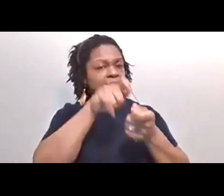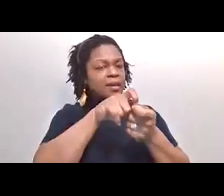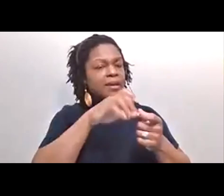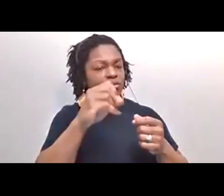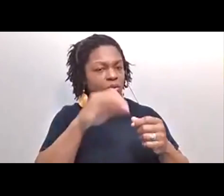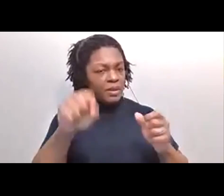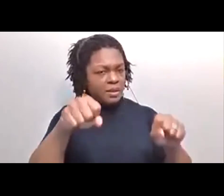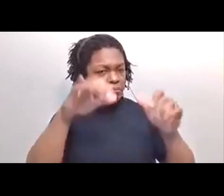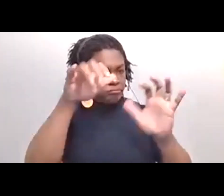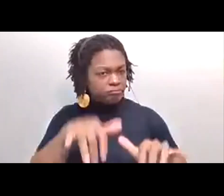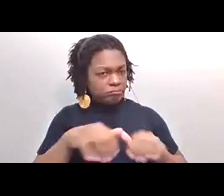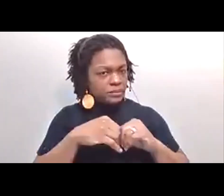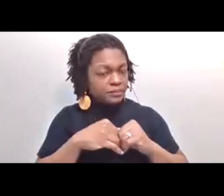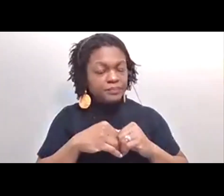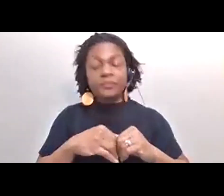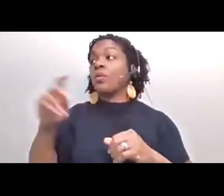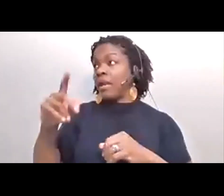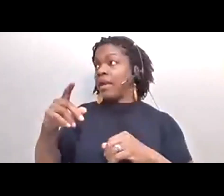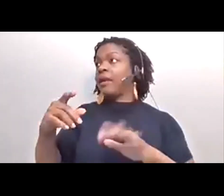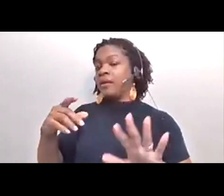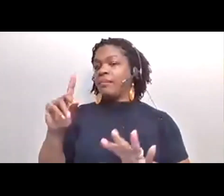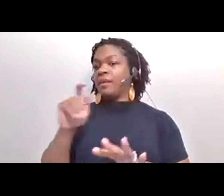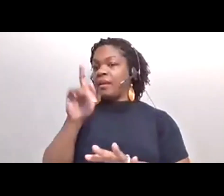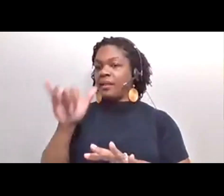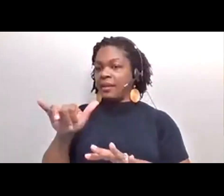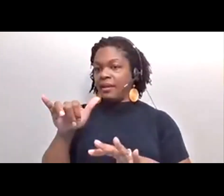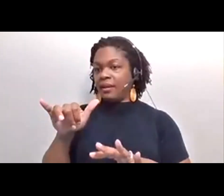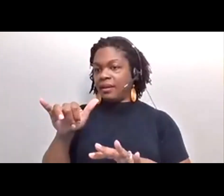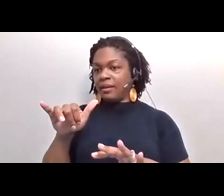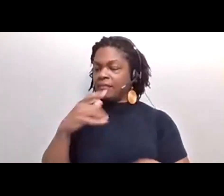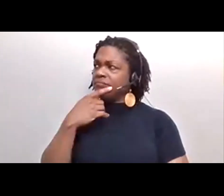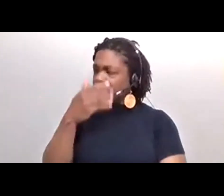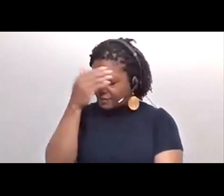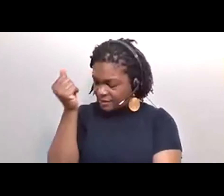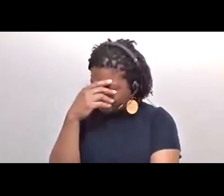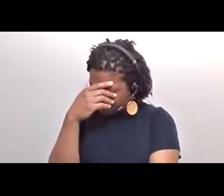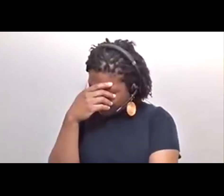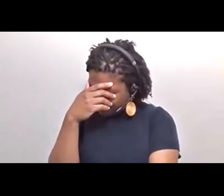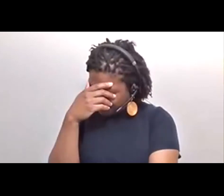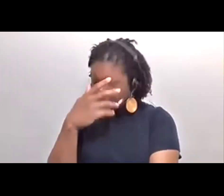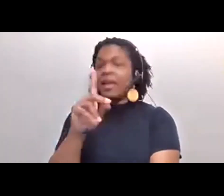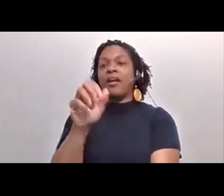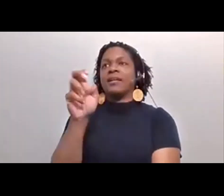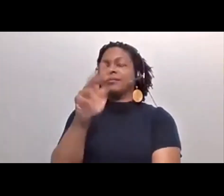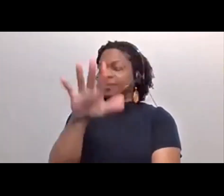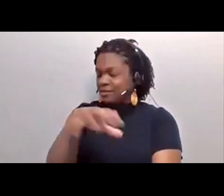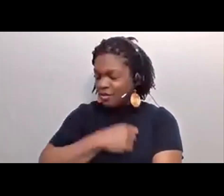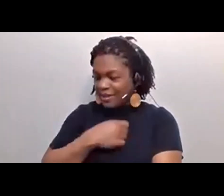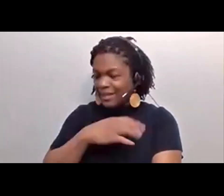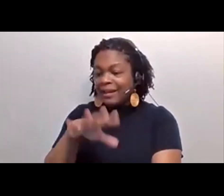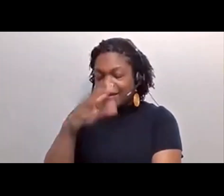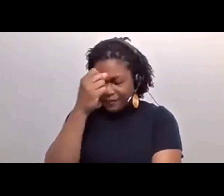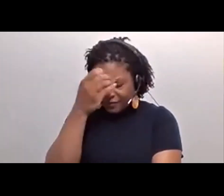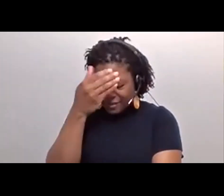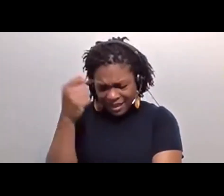it down. I'll make a motion that, okay, now I forgot it. The increase.